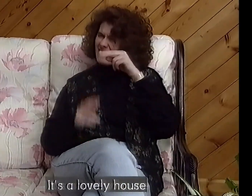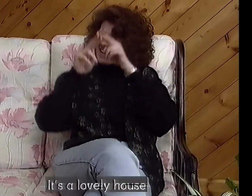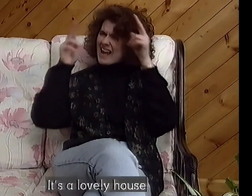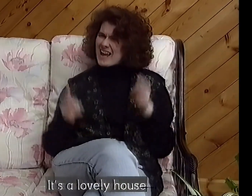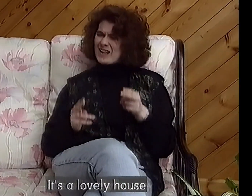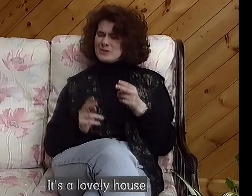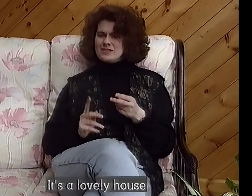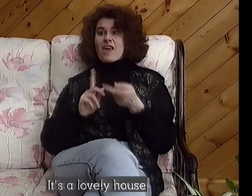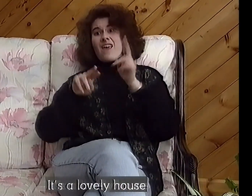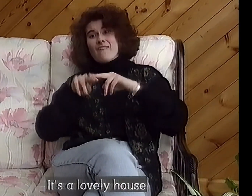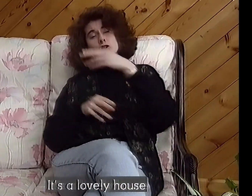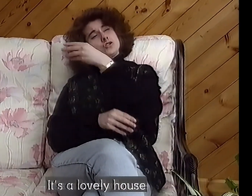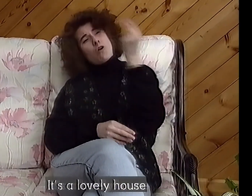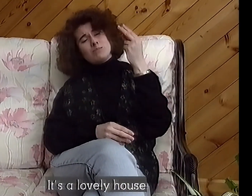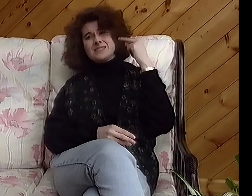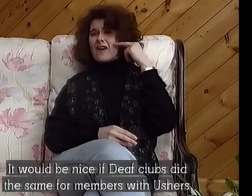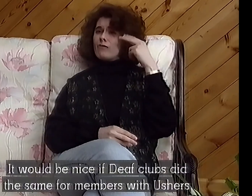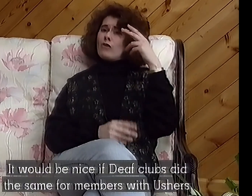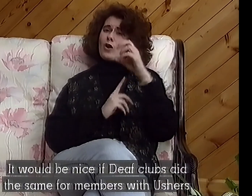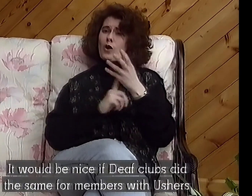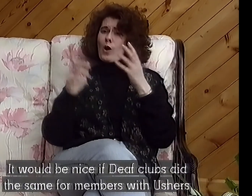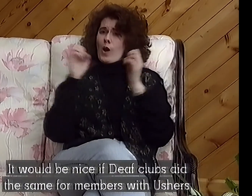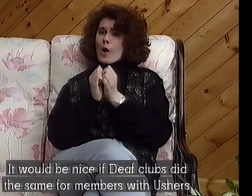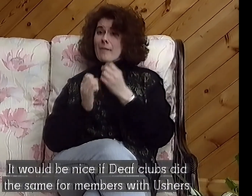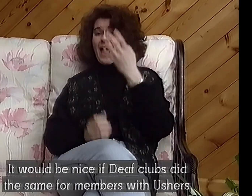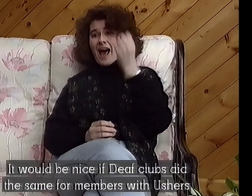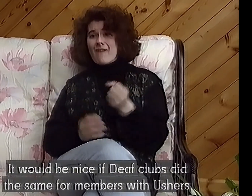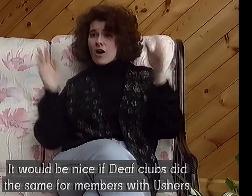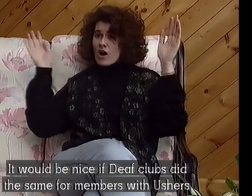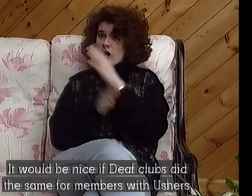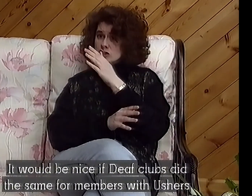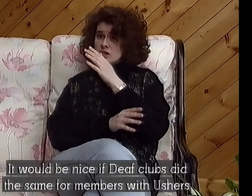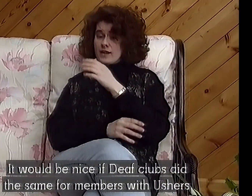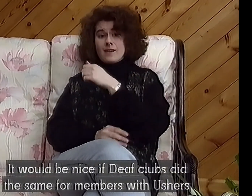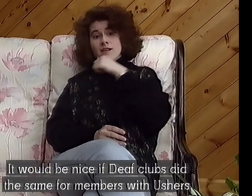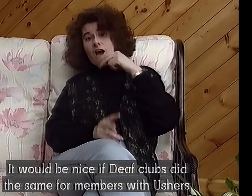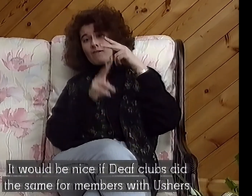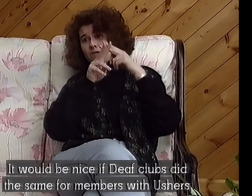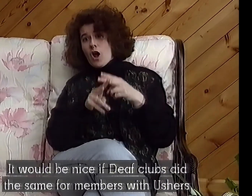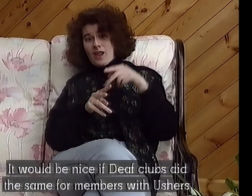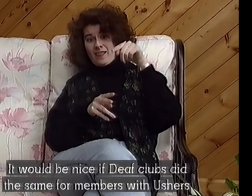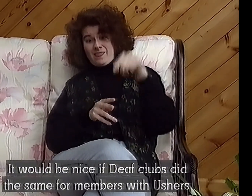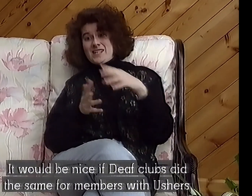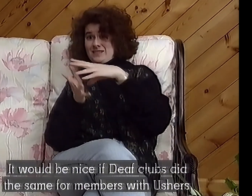Well, it's a lovely house. It'd be nice if some deaf clubs would do the same for members with ushers, wouldn't